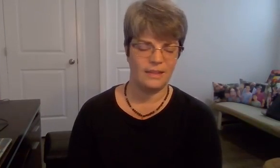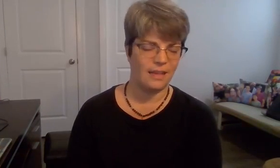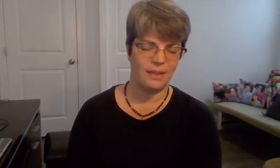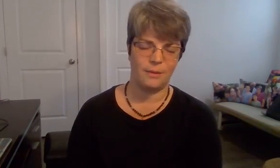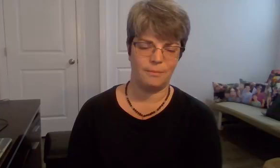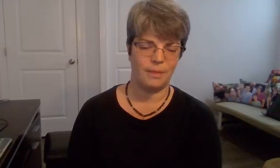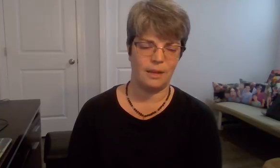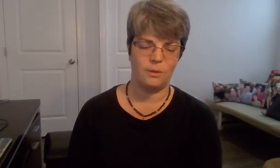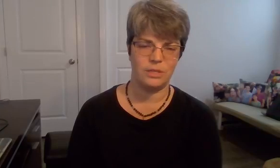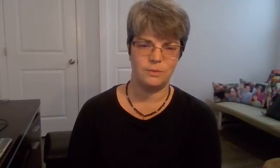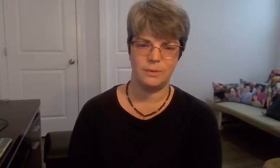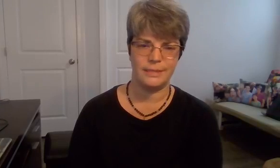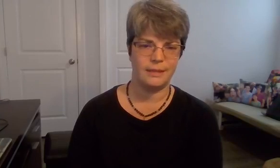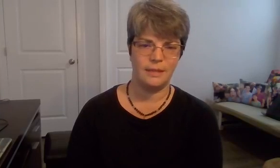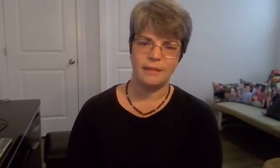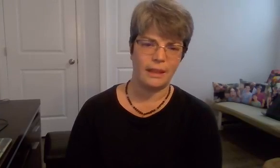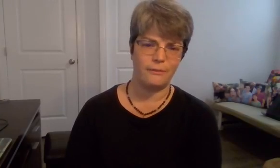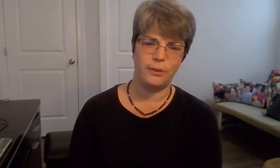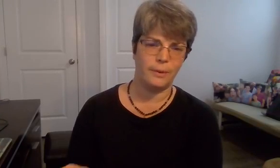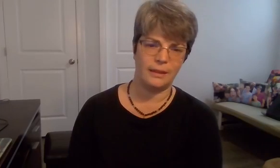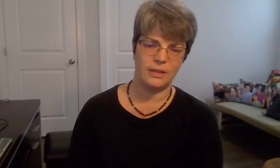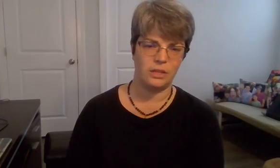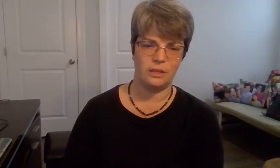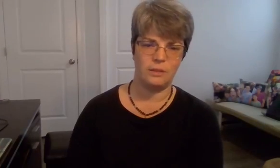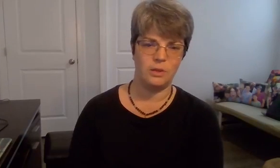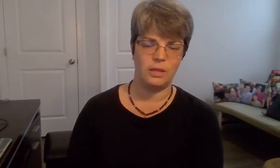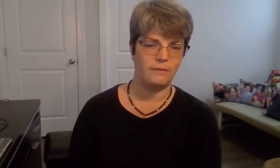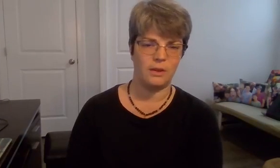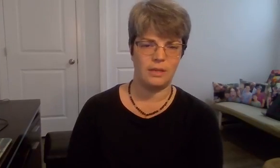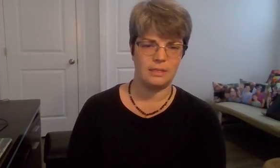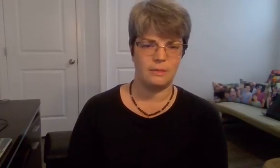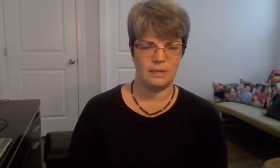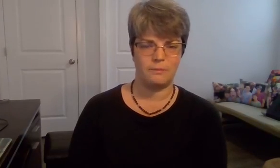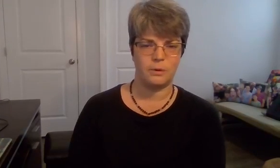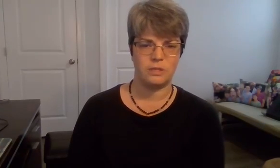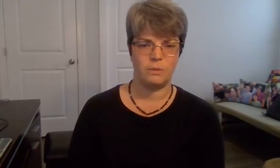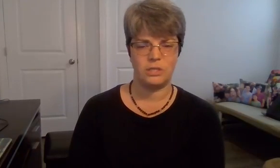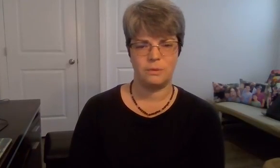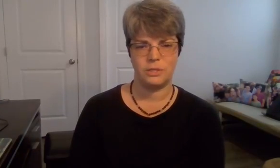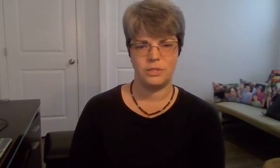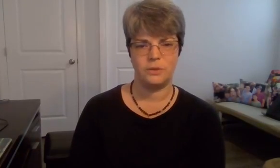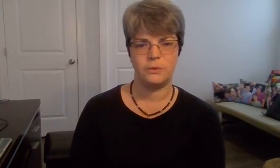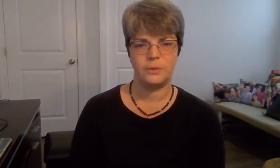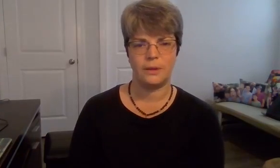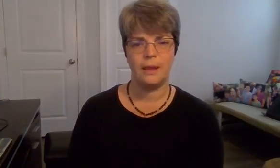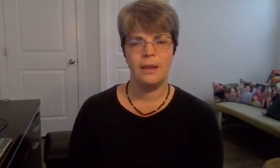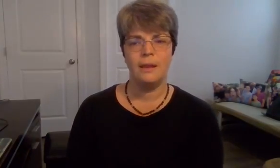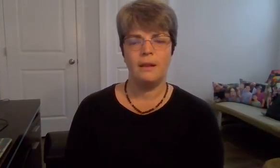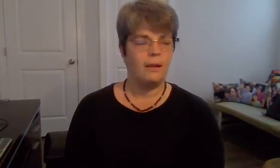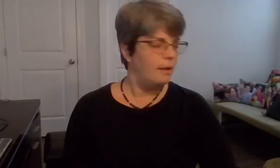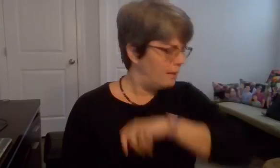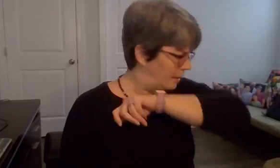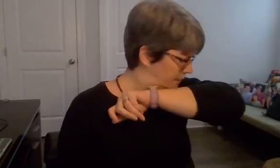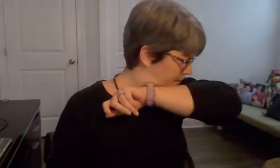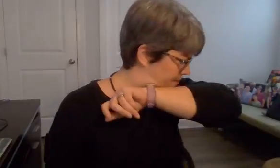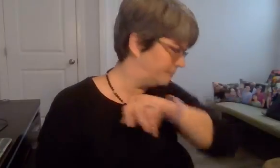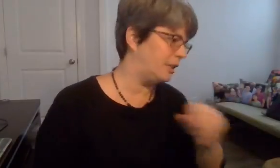They were, my oldest was like fluent, like she could communicate very easily with a deaf person when she was 2. So, excuse